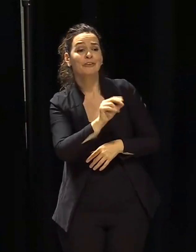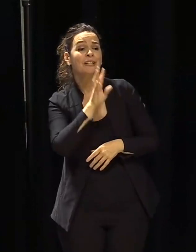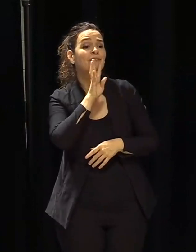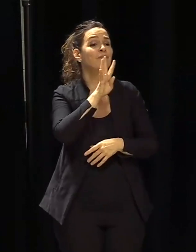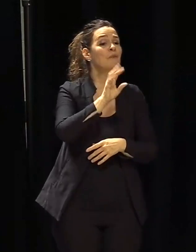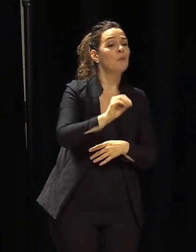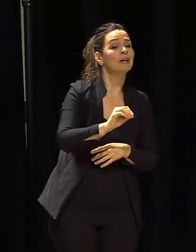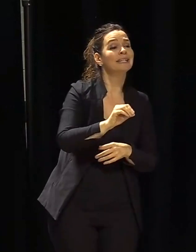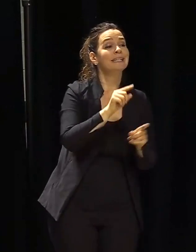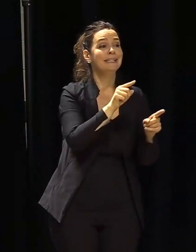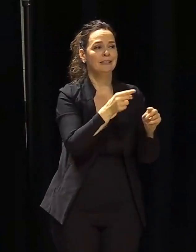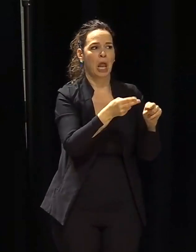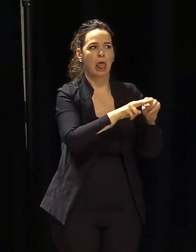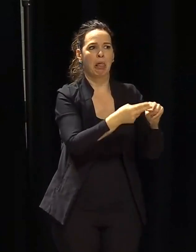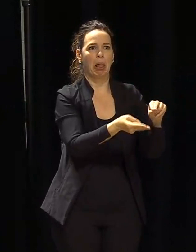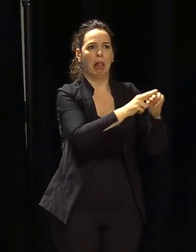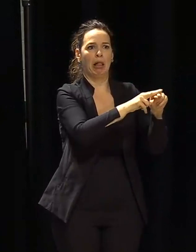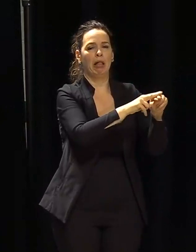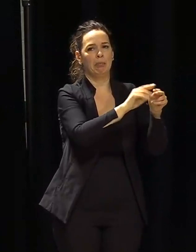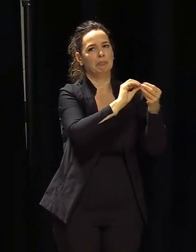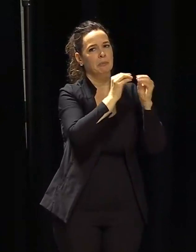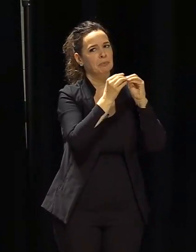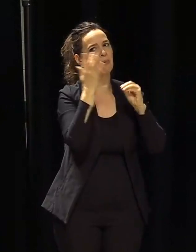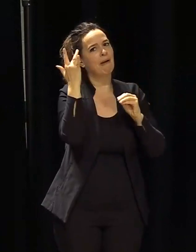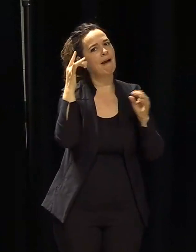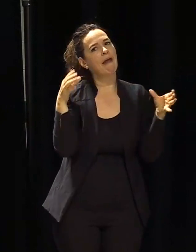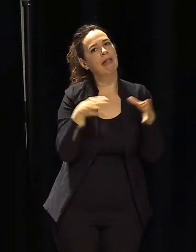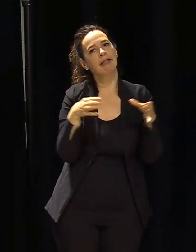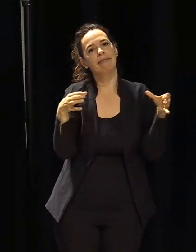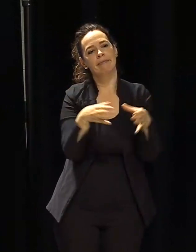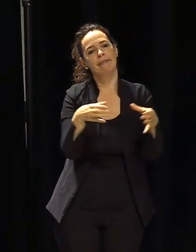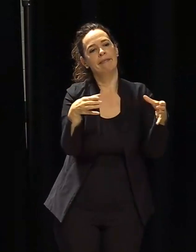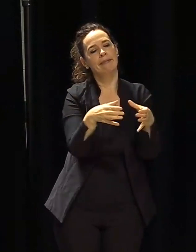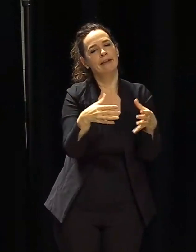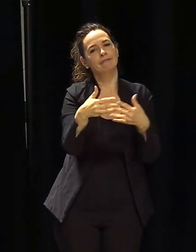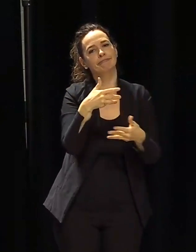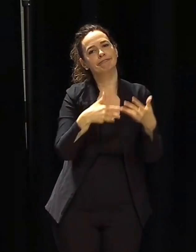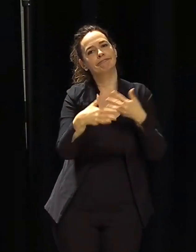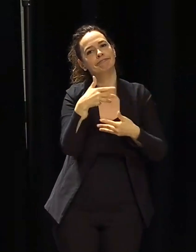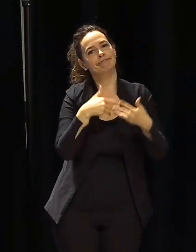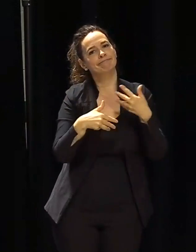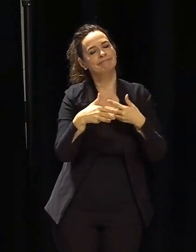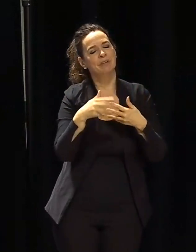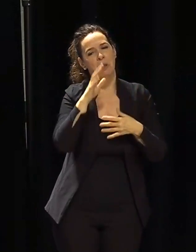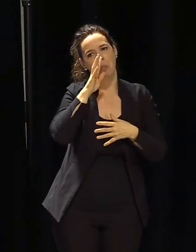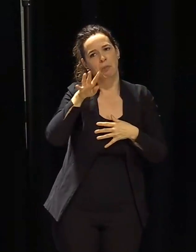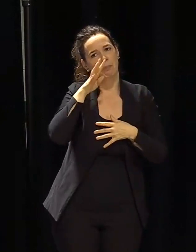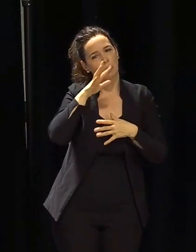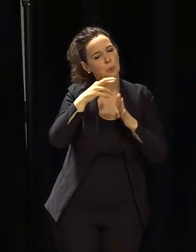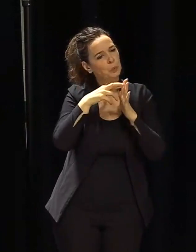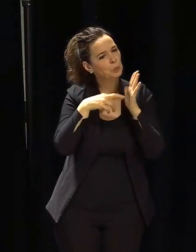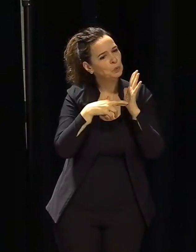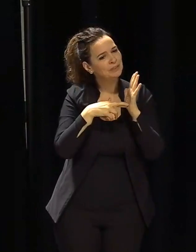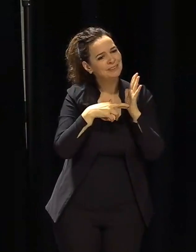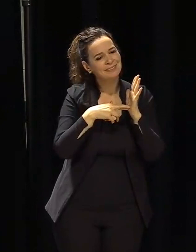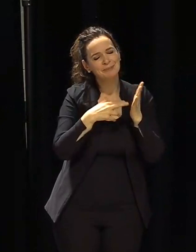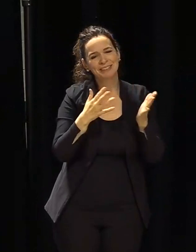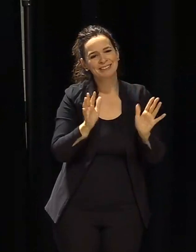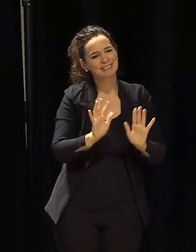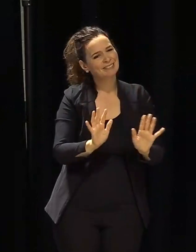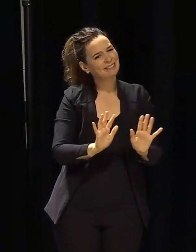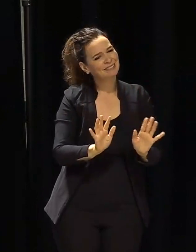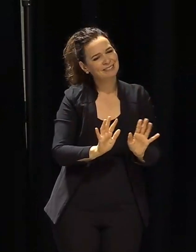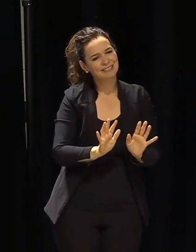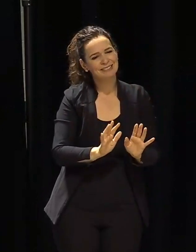soon. It just isn't going to happen. It's about managing the crisis